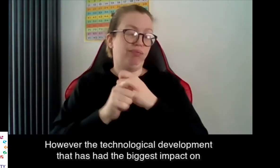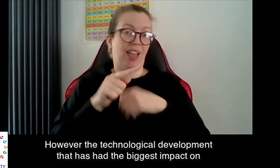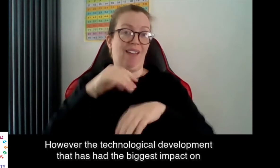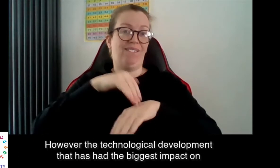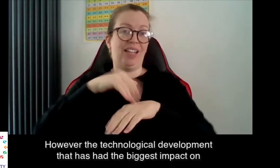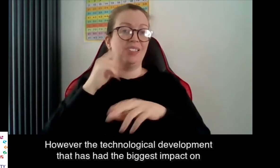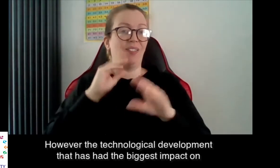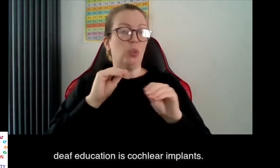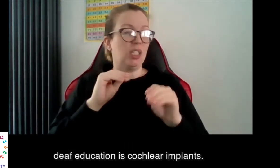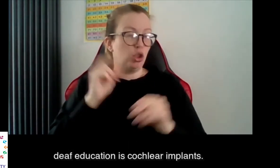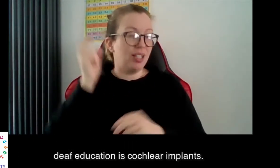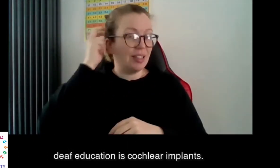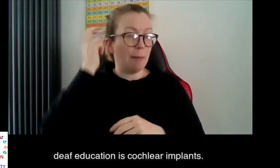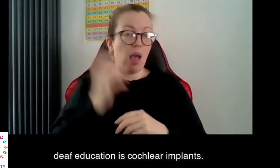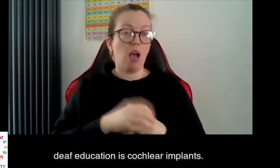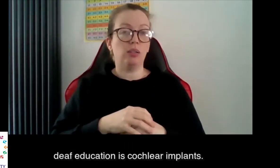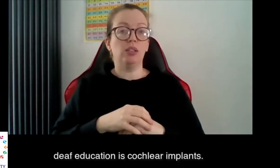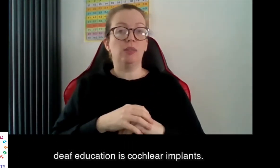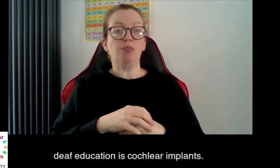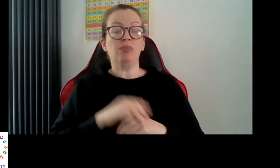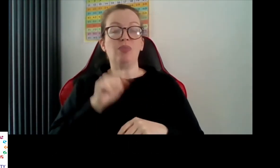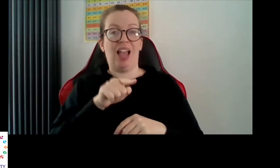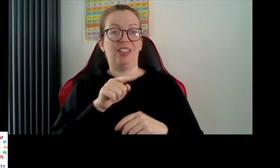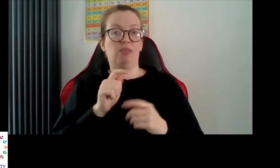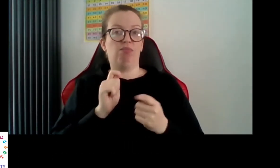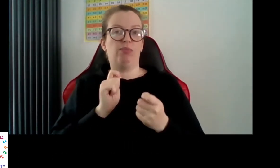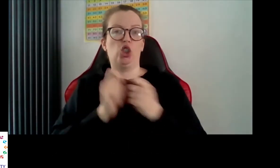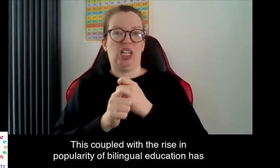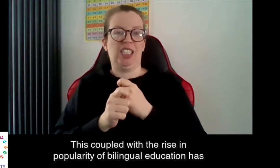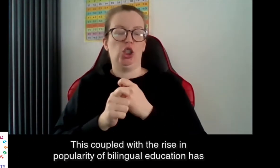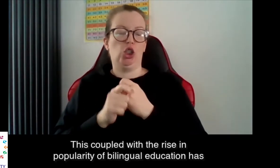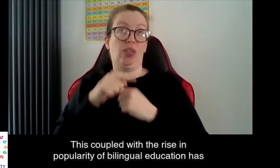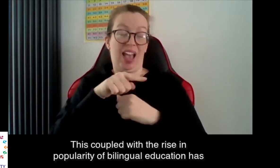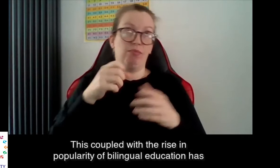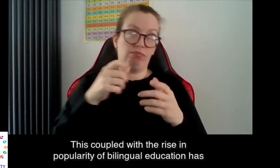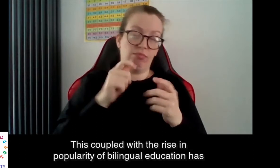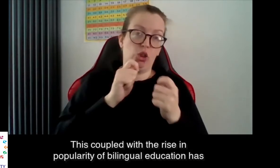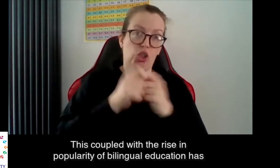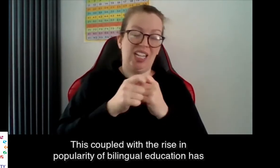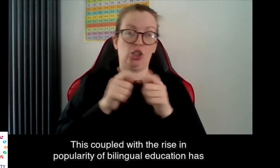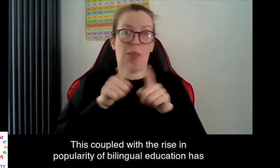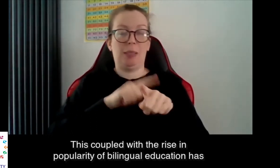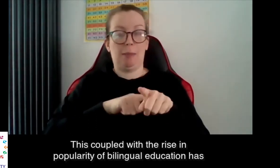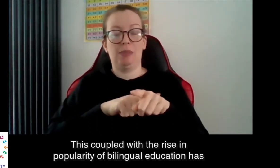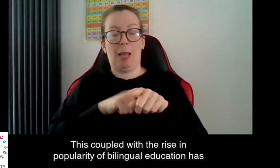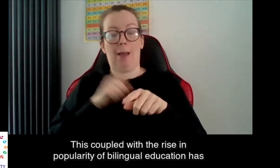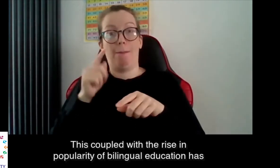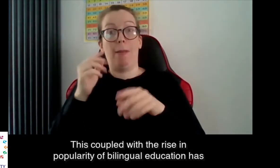biggest impact on deaf education is cochlear implants. This, coupled with the rise in popularity